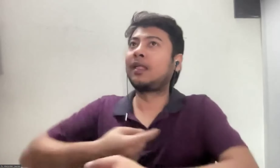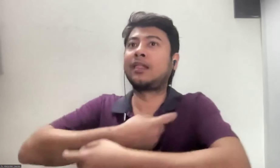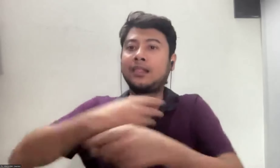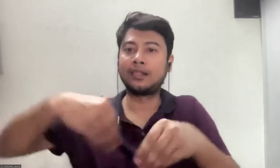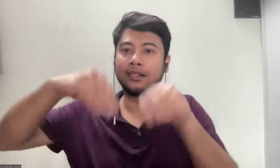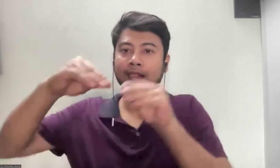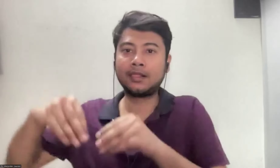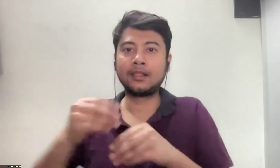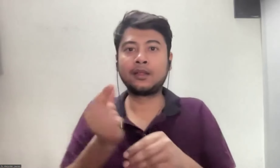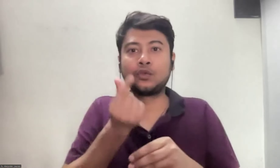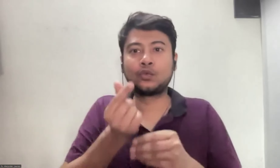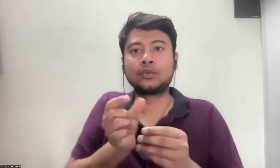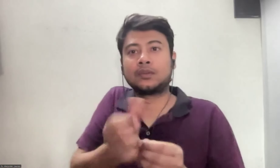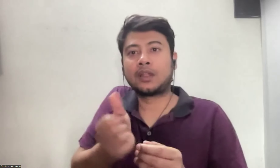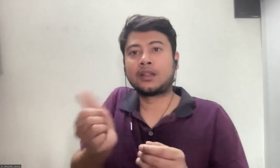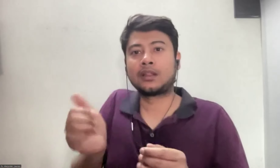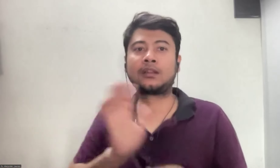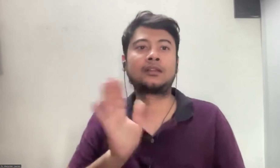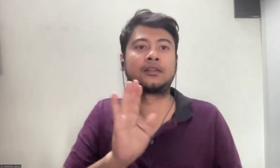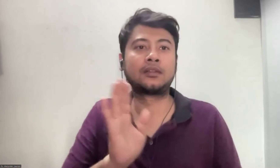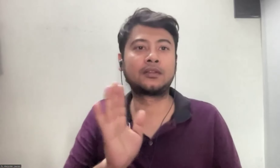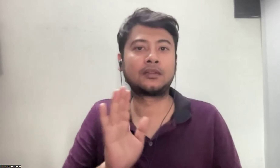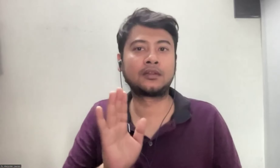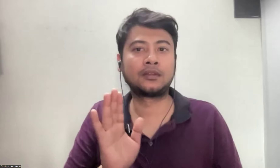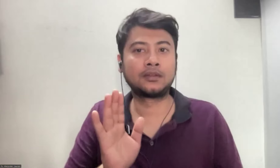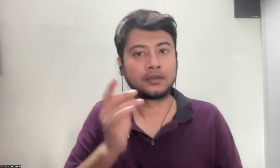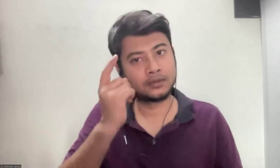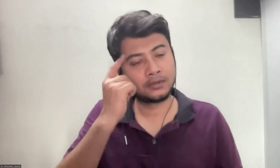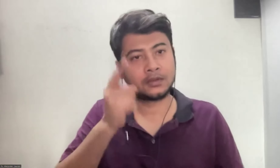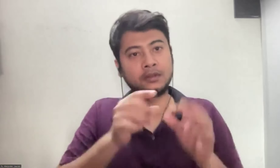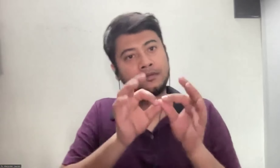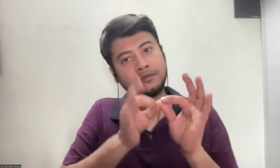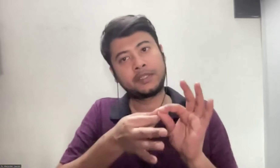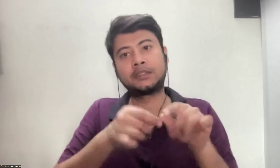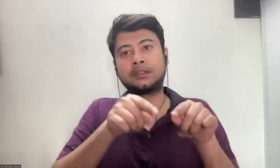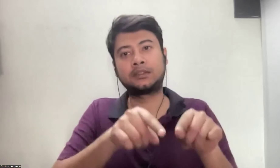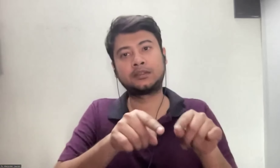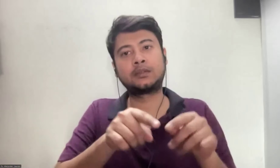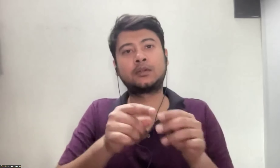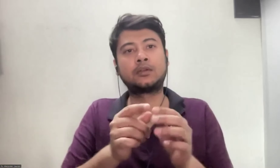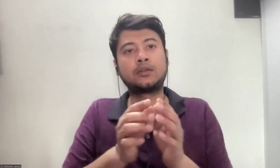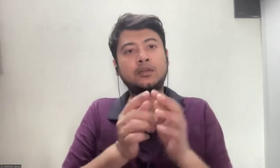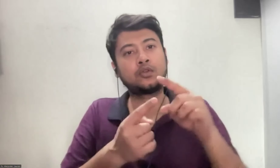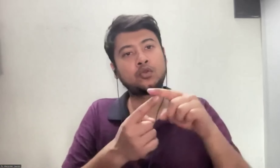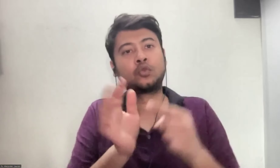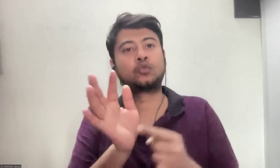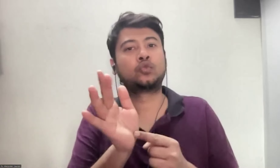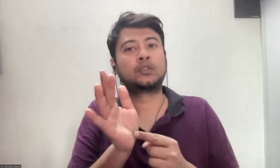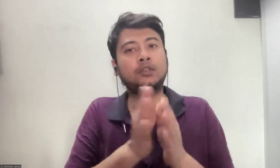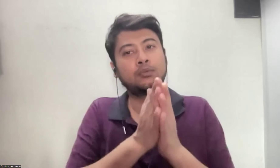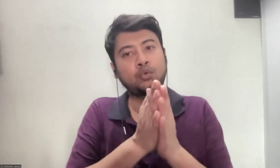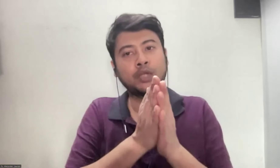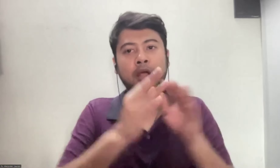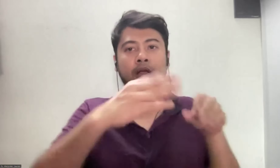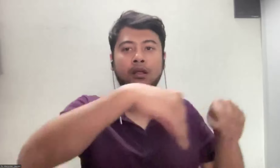specially for mat for this. Okay, so keep it. So that is item number one. A place where we stand on a mat,